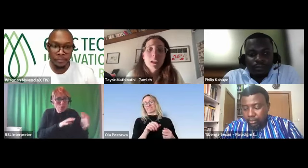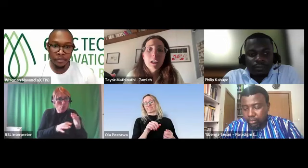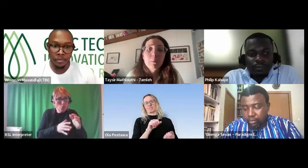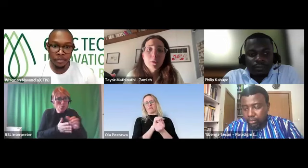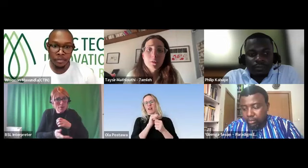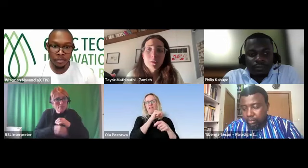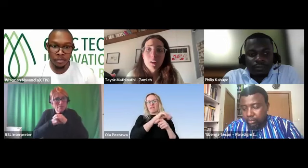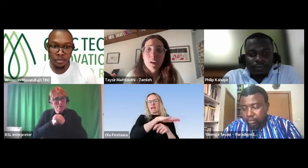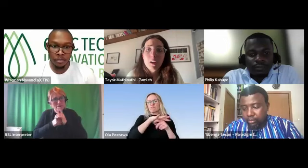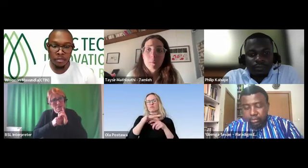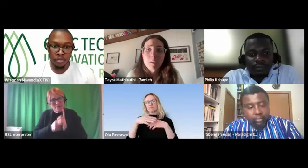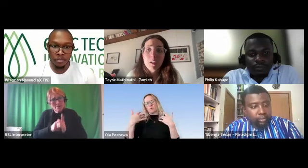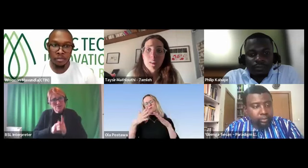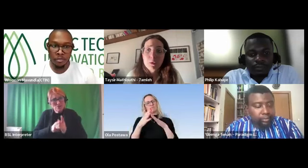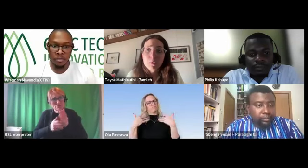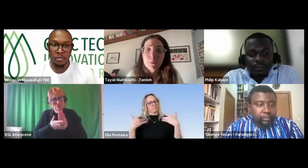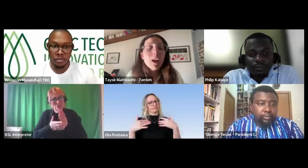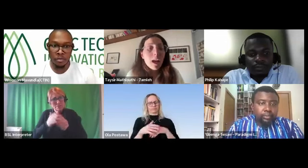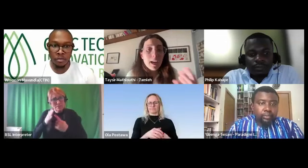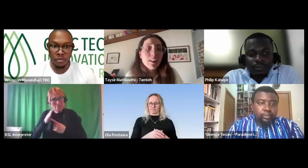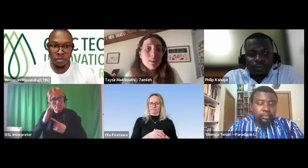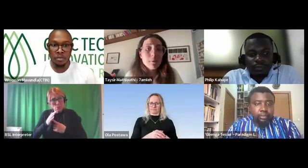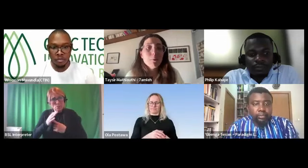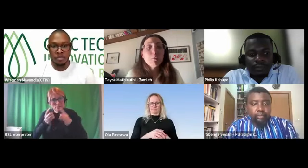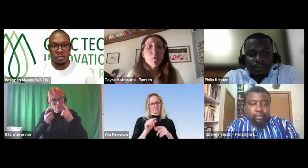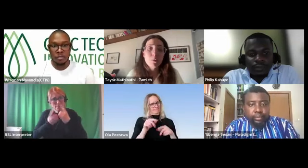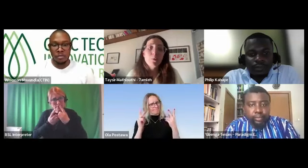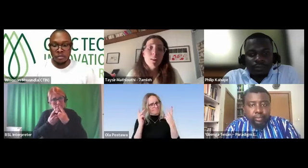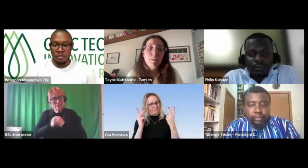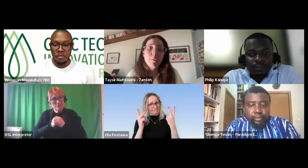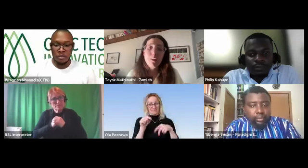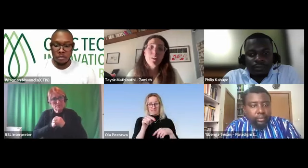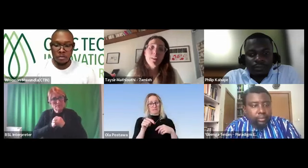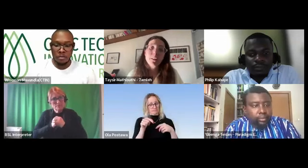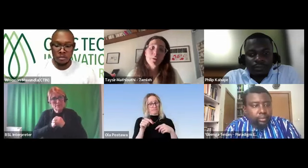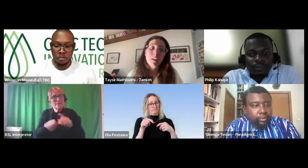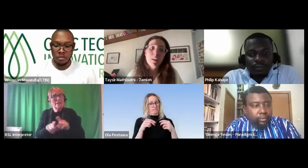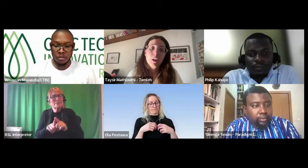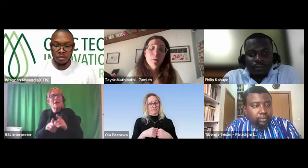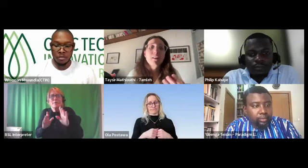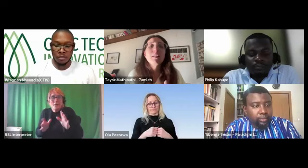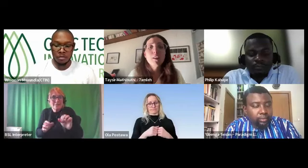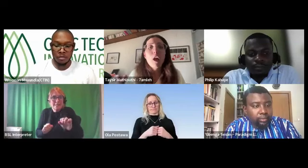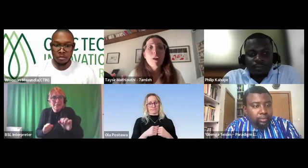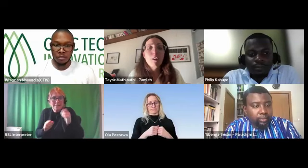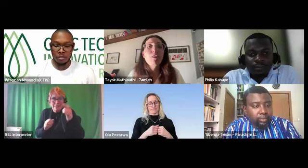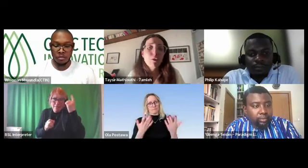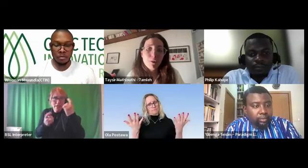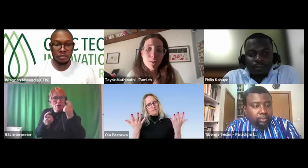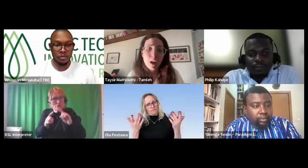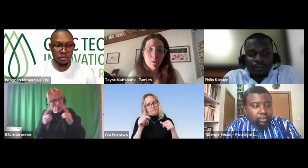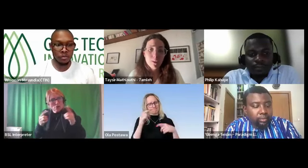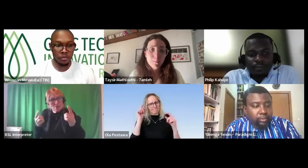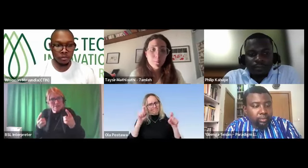do think that's the important thing we should do. And at the same moment, we also should think of alternatives. But this is